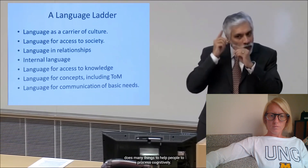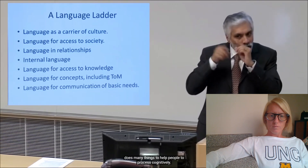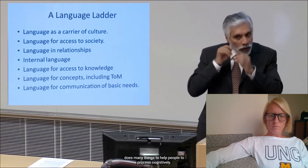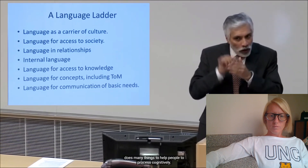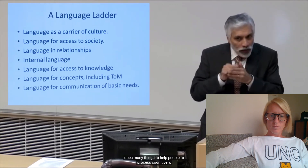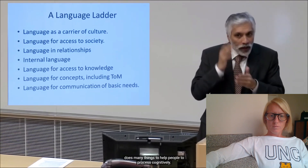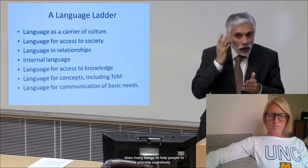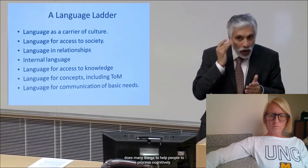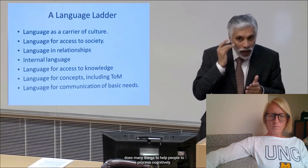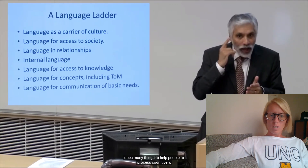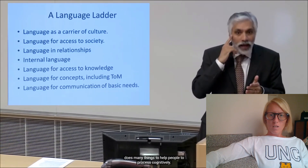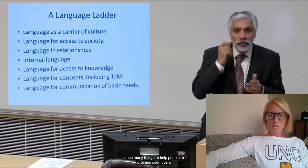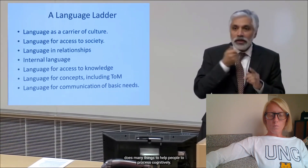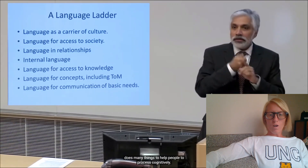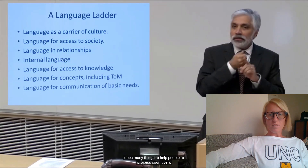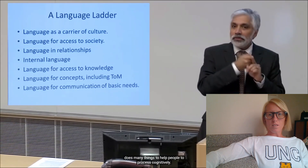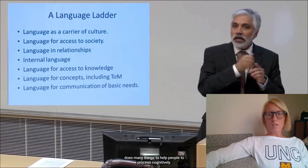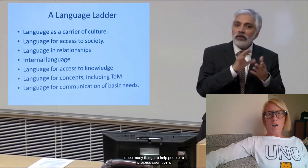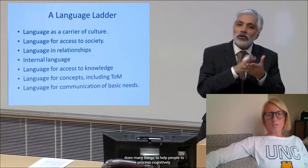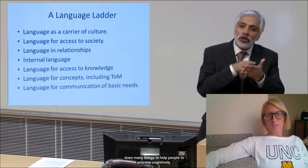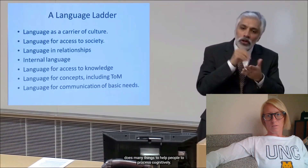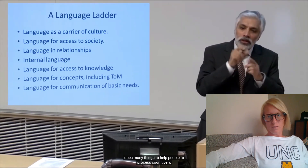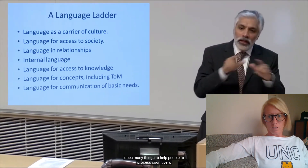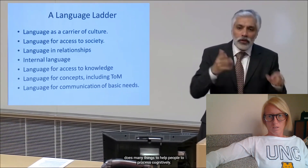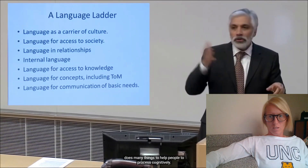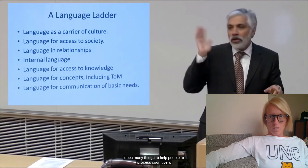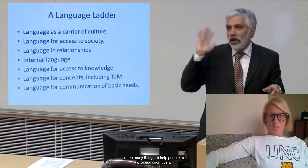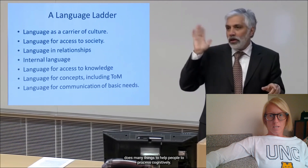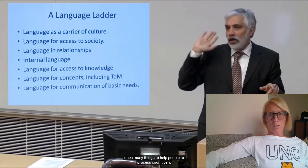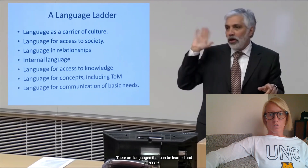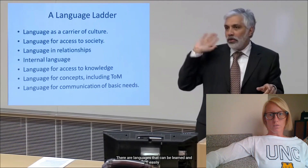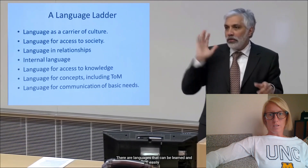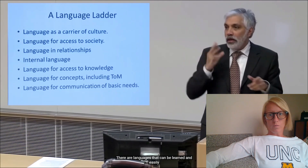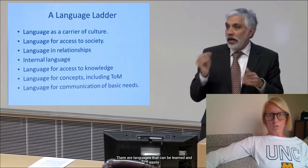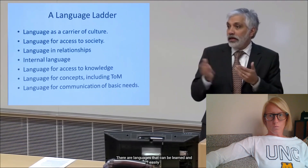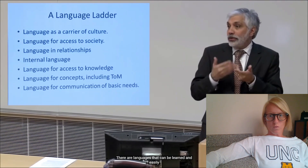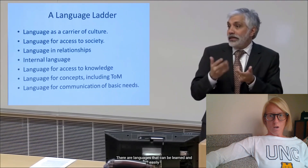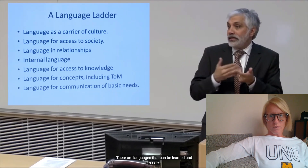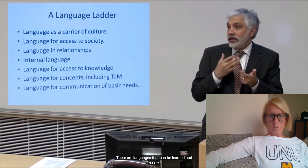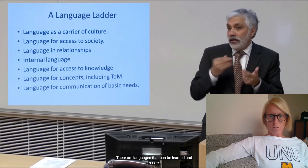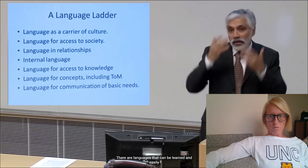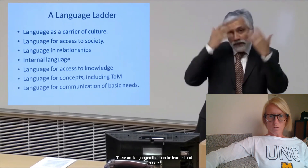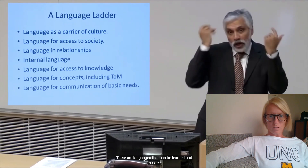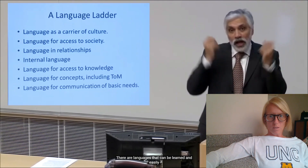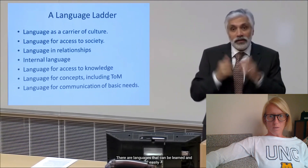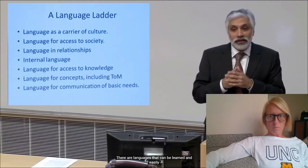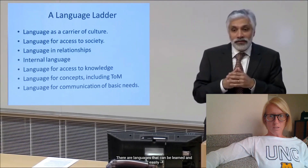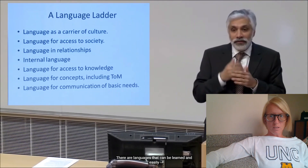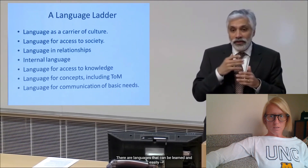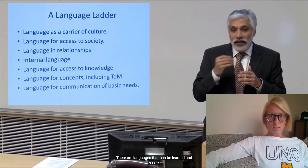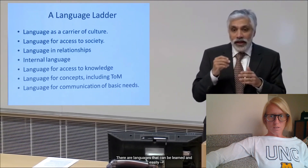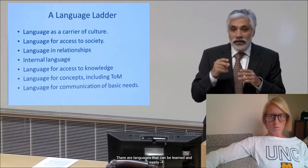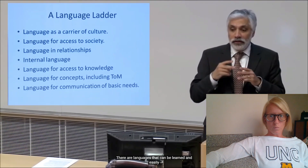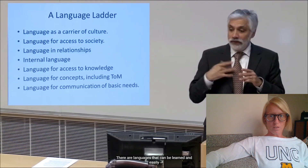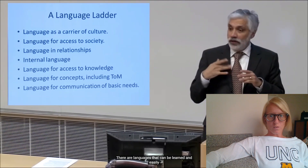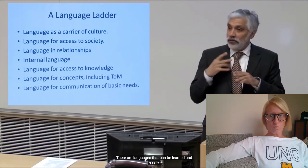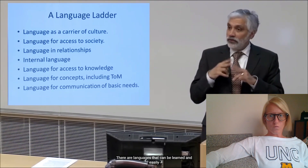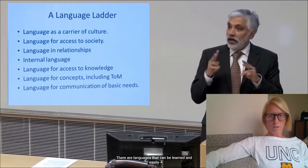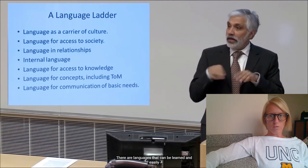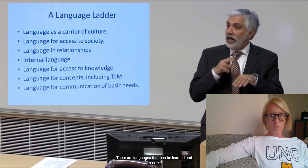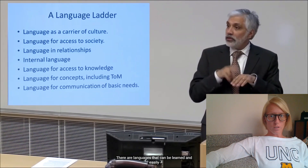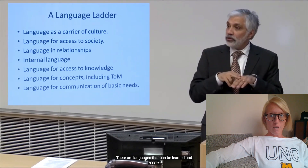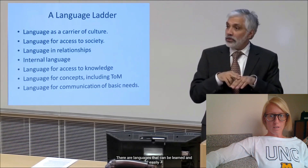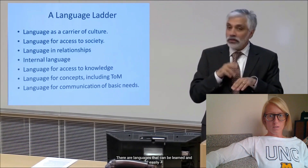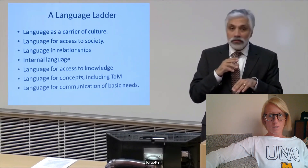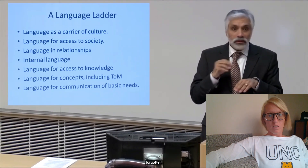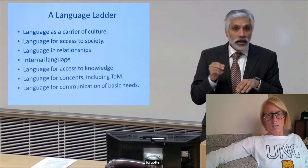does many things to help people to to process cognitively. cognitively. And to learn language long ago, it may be easy. There are but then languages you that